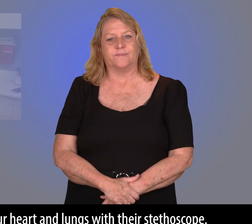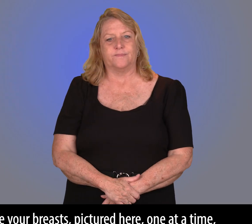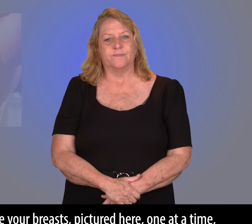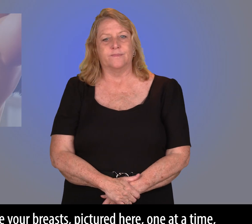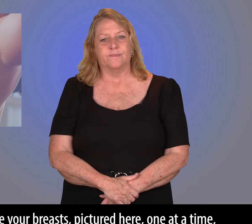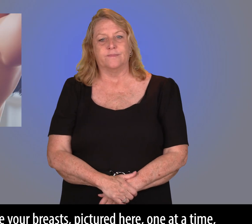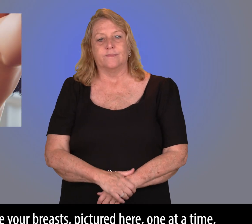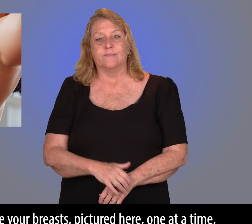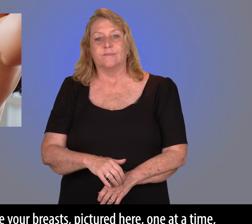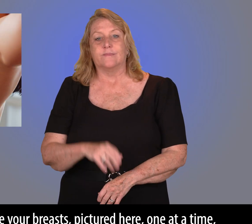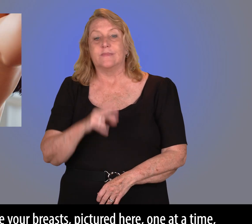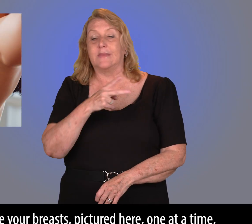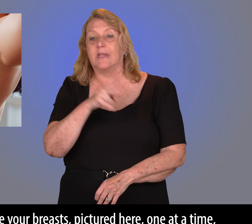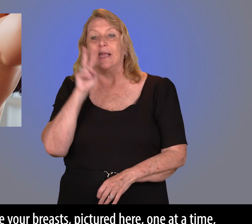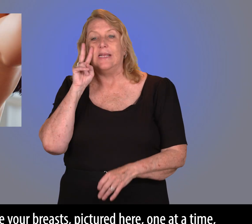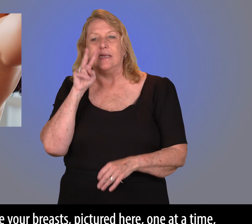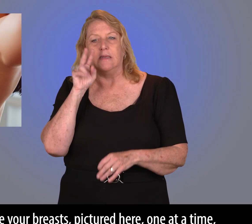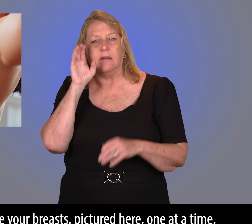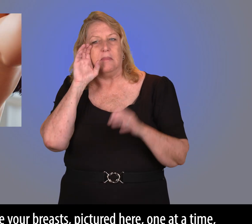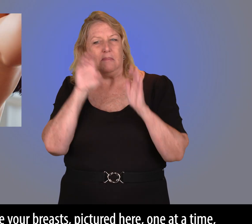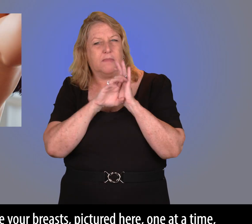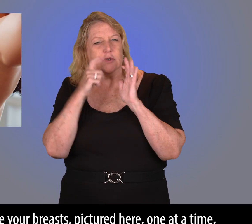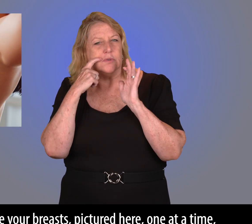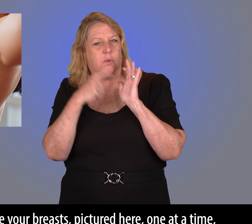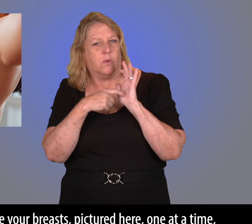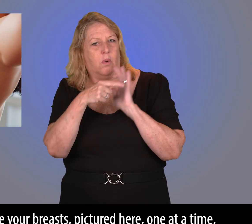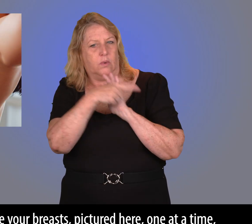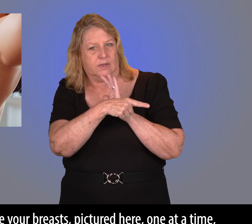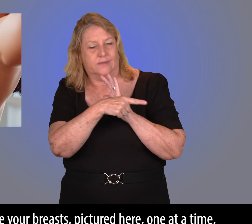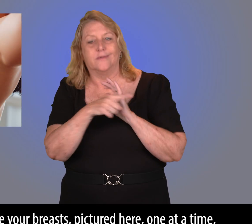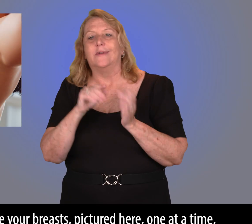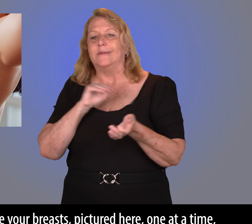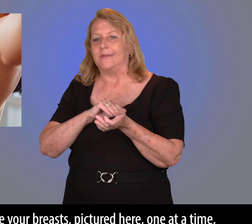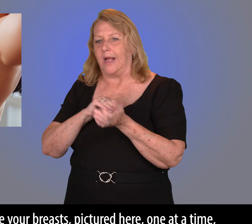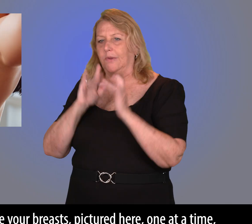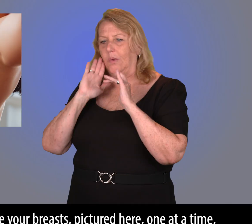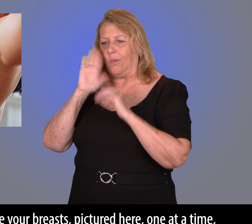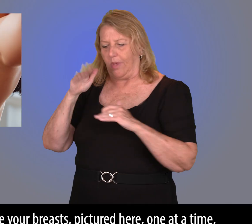The doctor will examine your breasts, pictured here, one at a time,